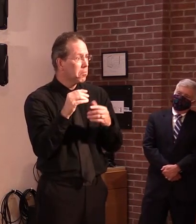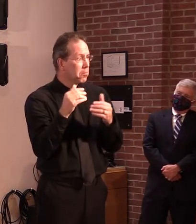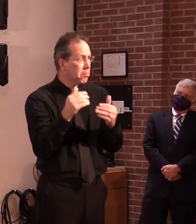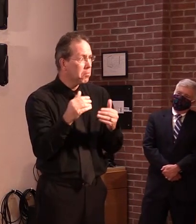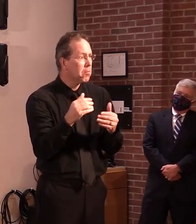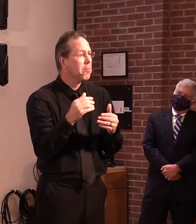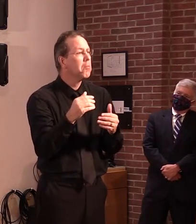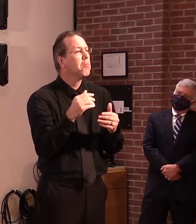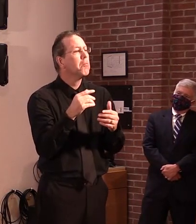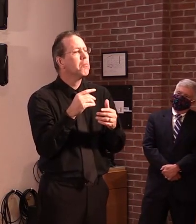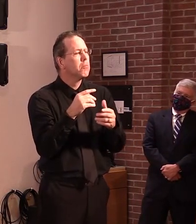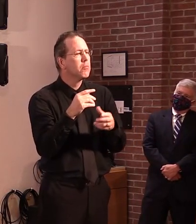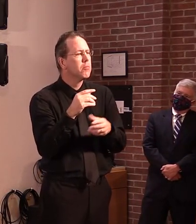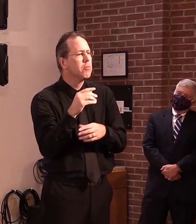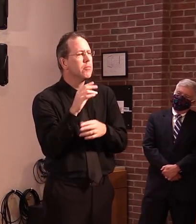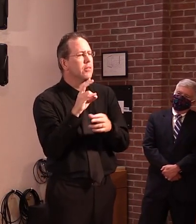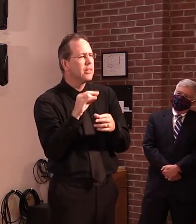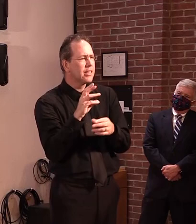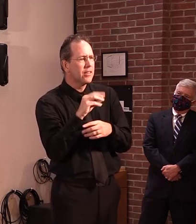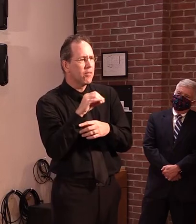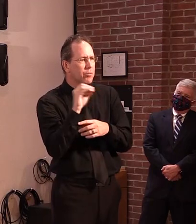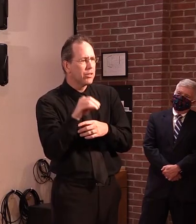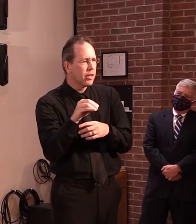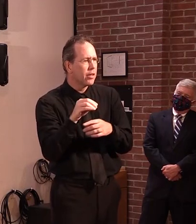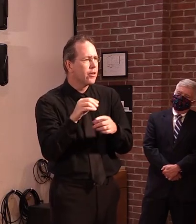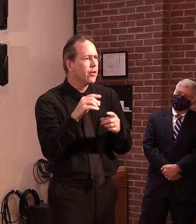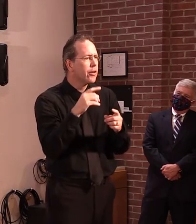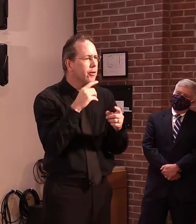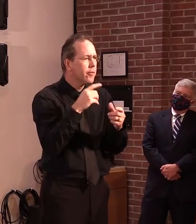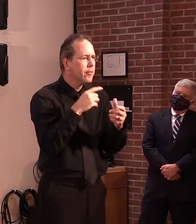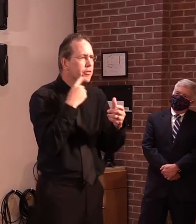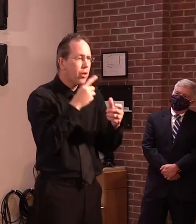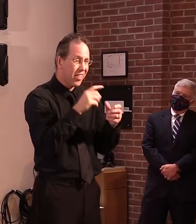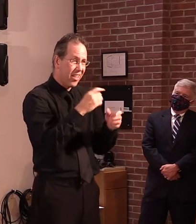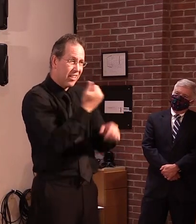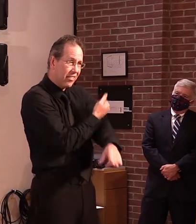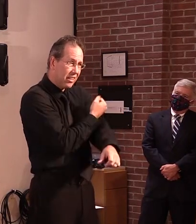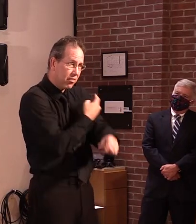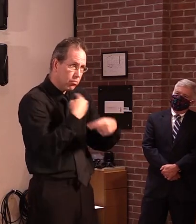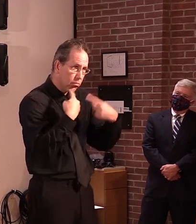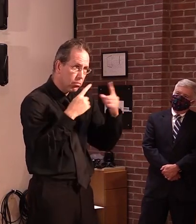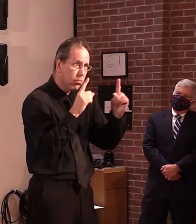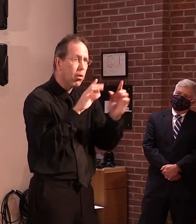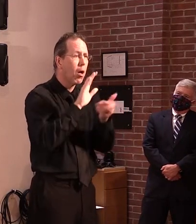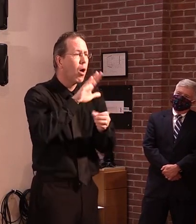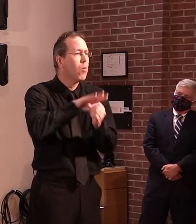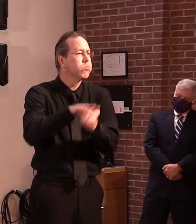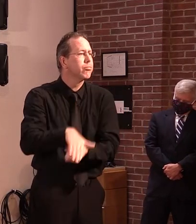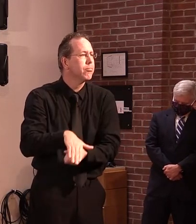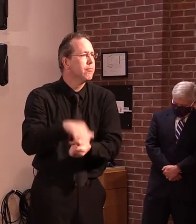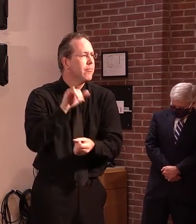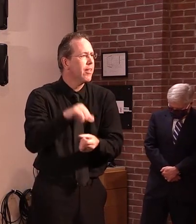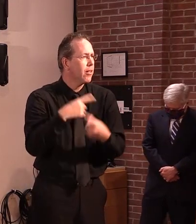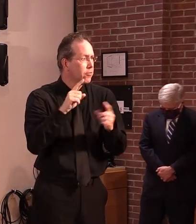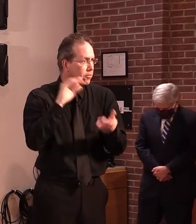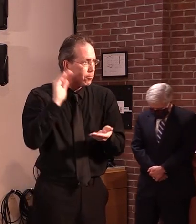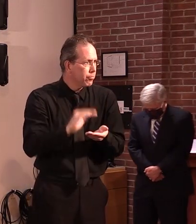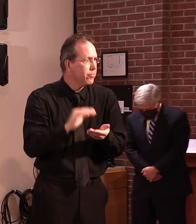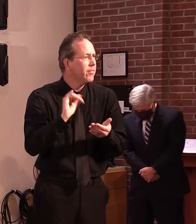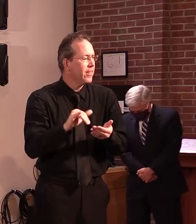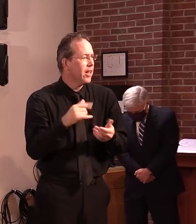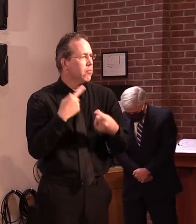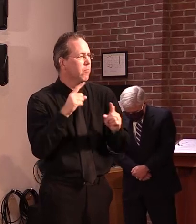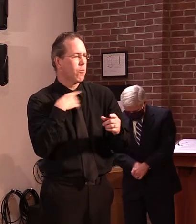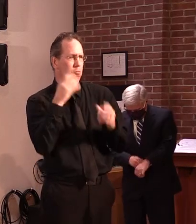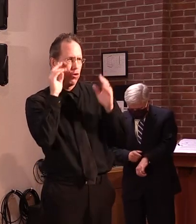down towards the 50% range. So I'm going to hedge, because I'm not sure science understands in a way